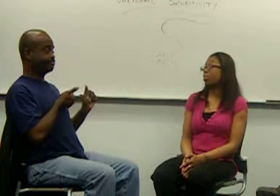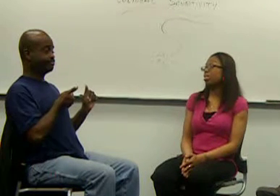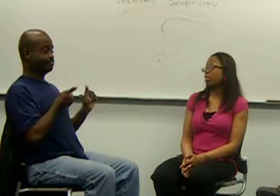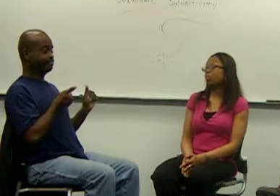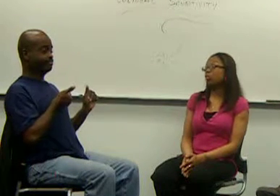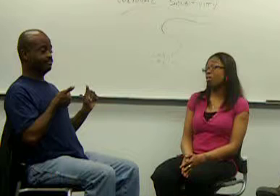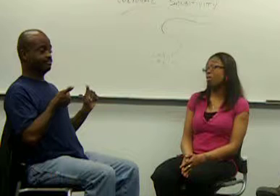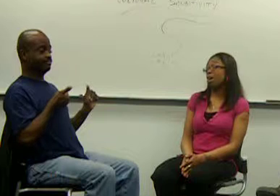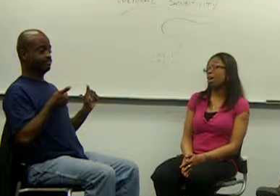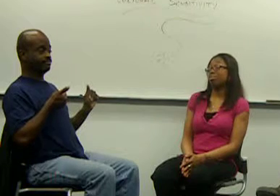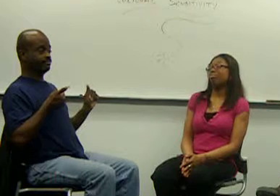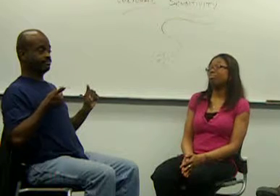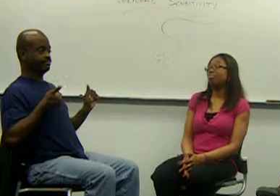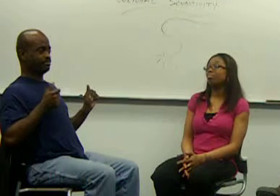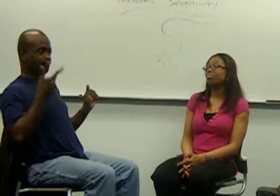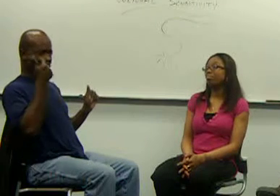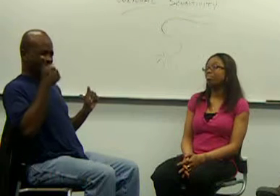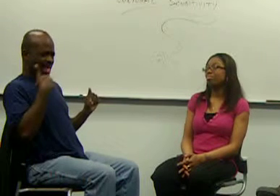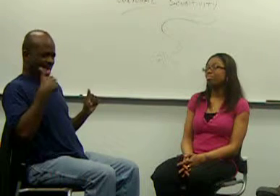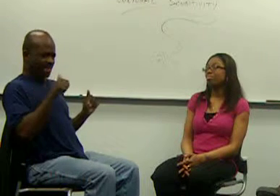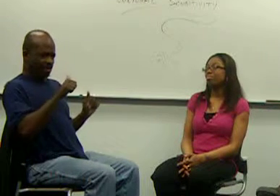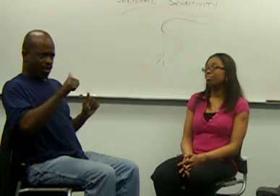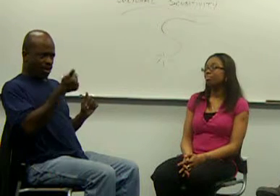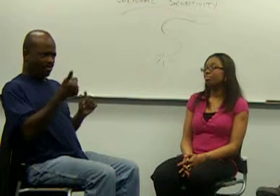That's when I really started to draw back.